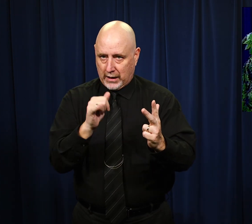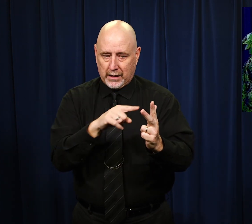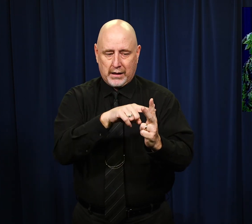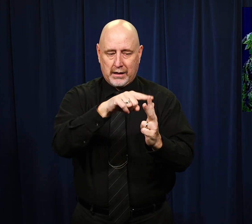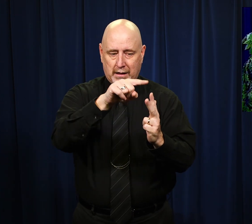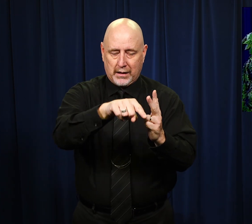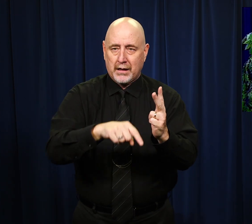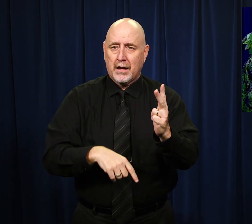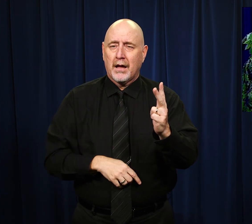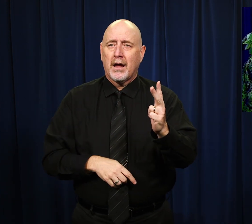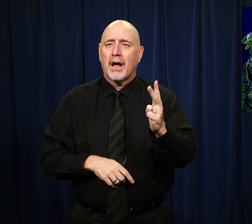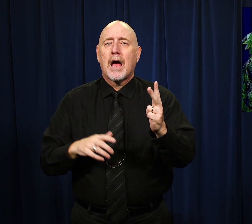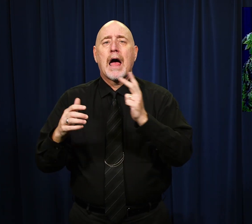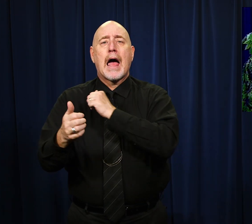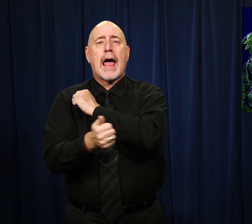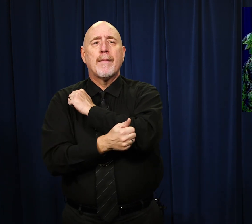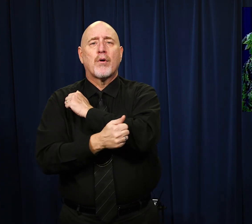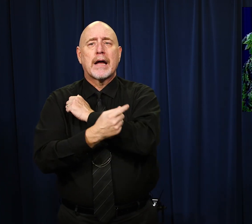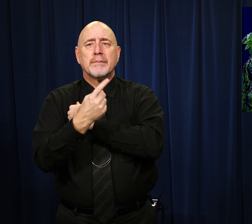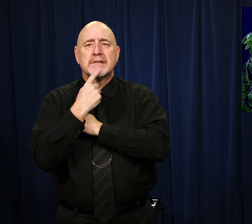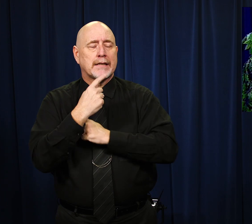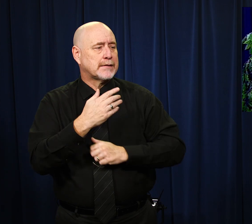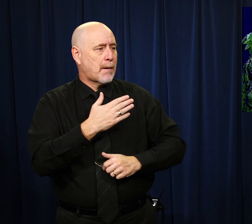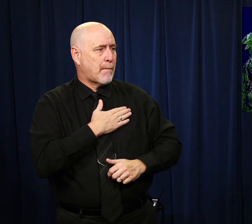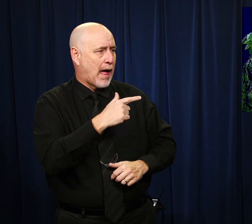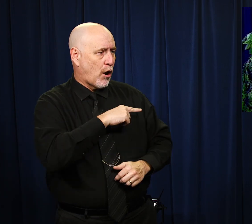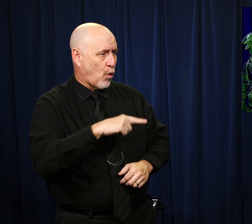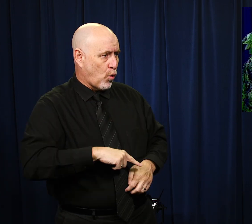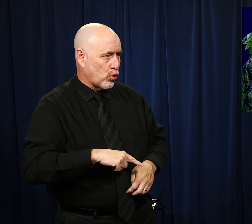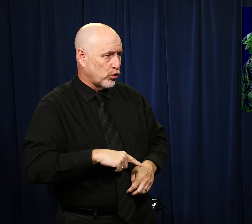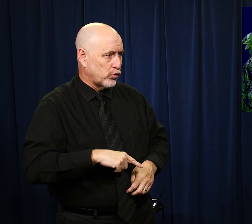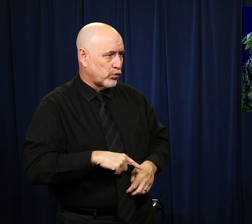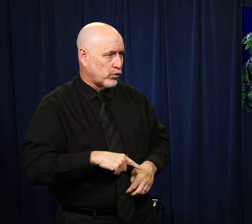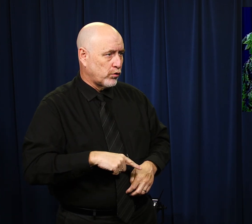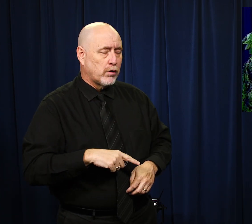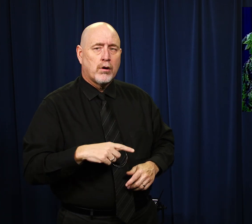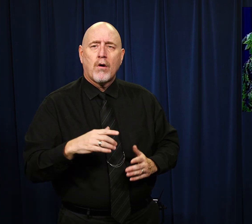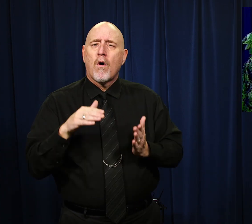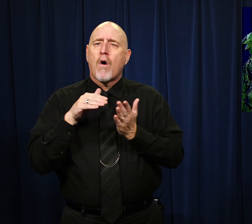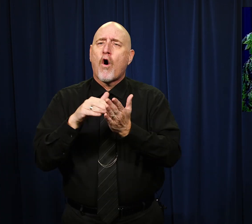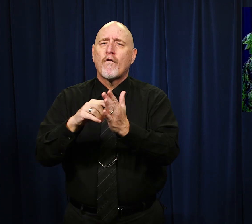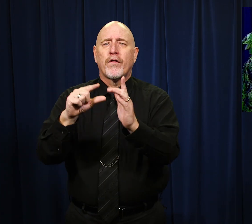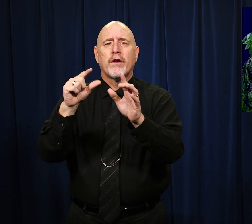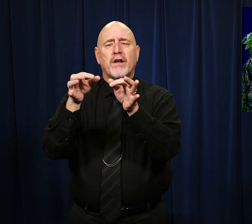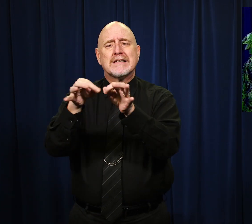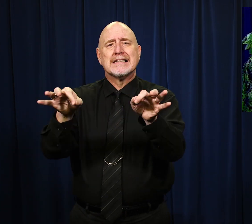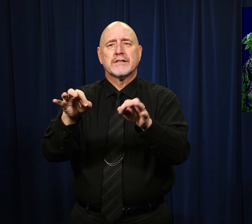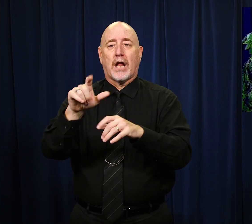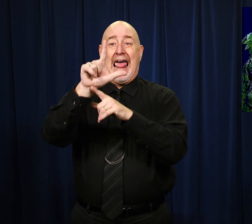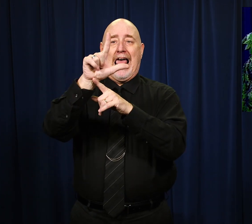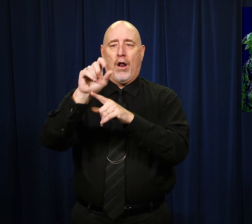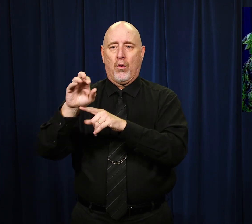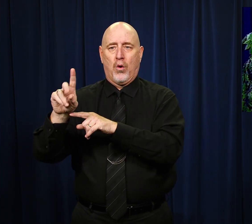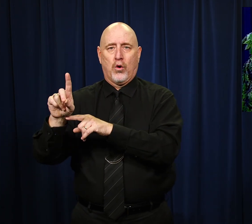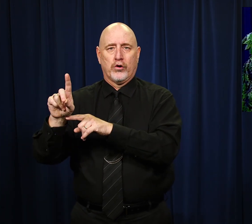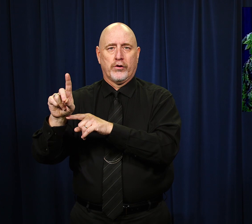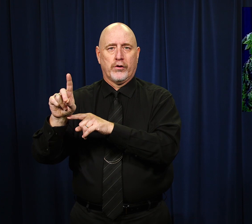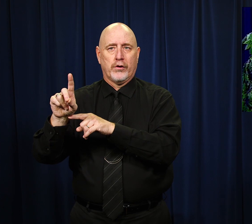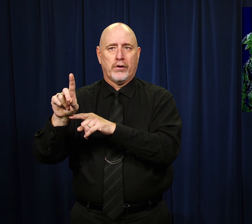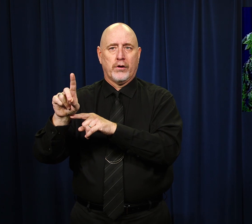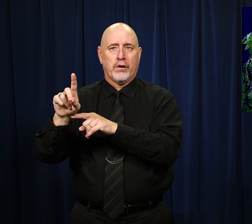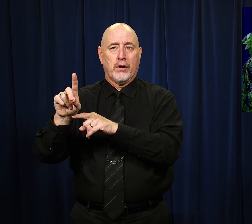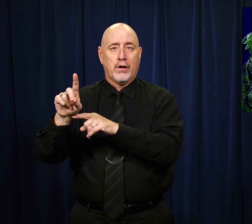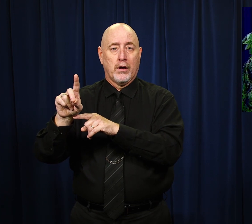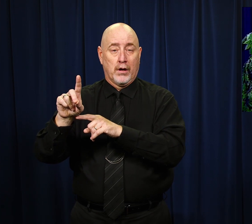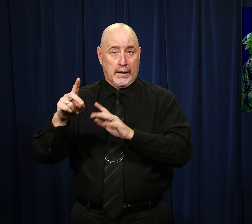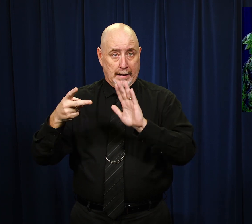notice that Abraham says, "My Lord." In many of the texts that's capitalized. But then,